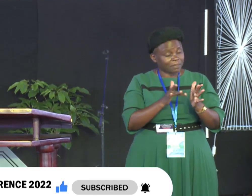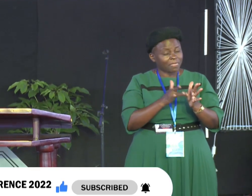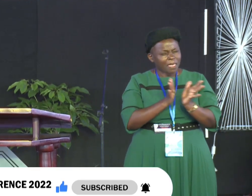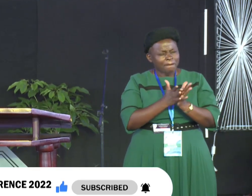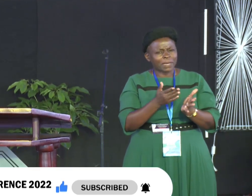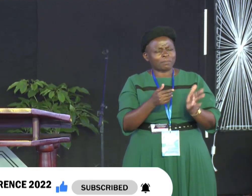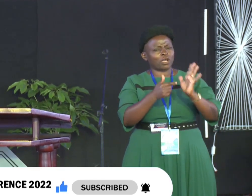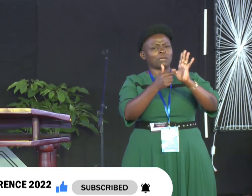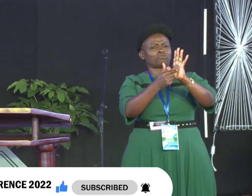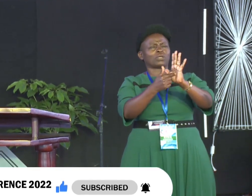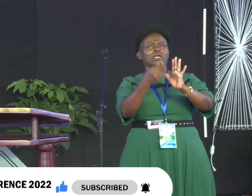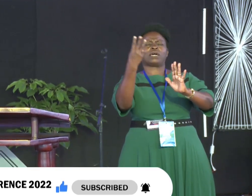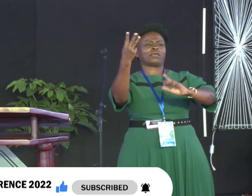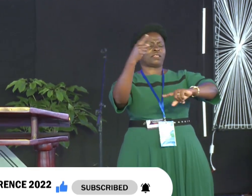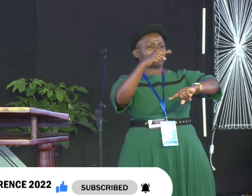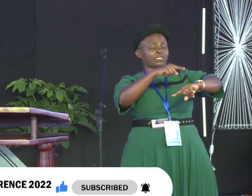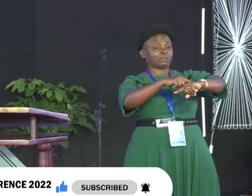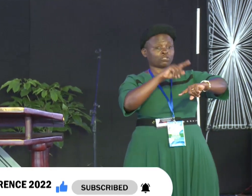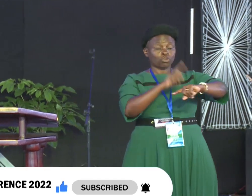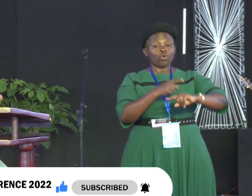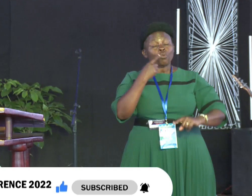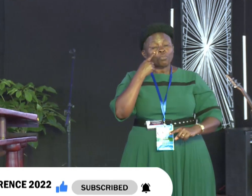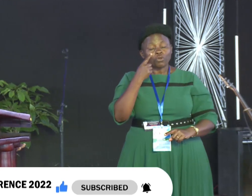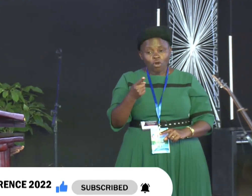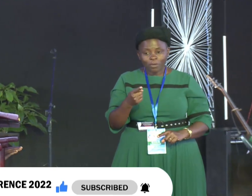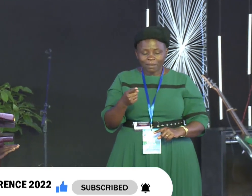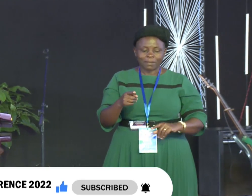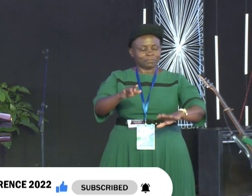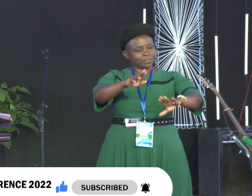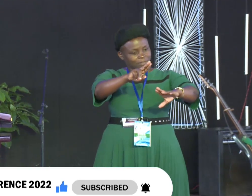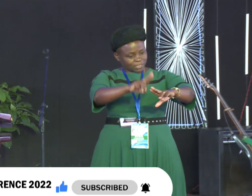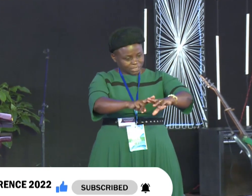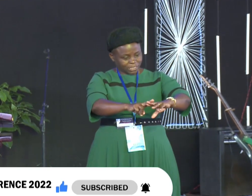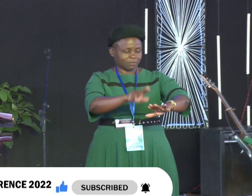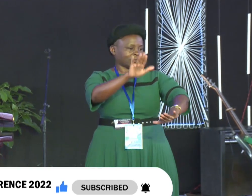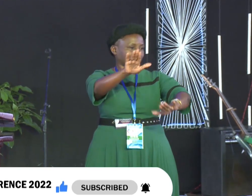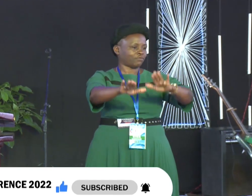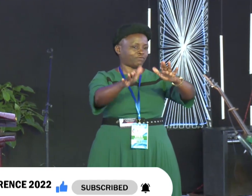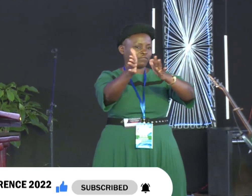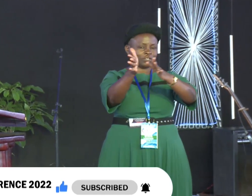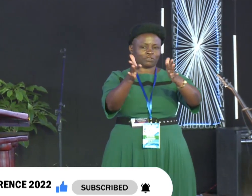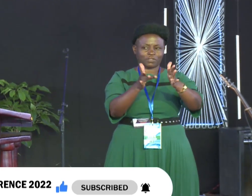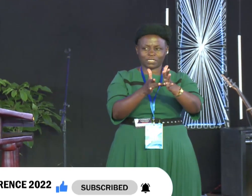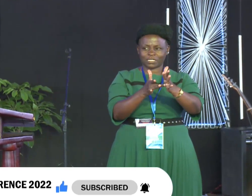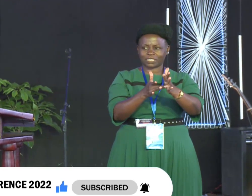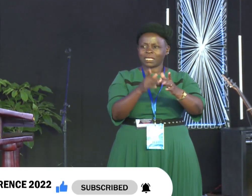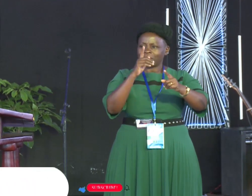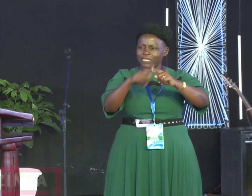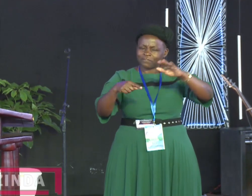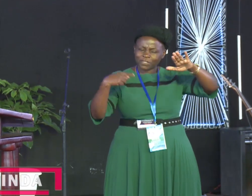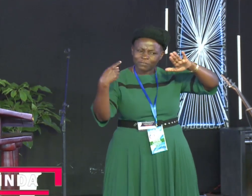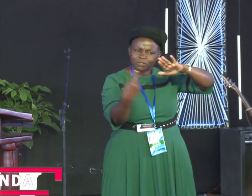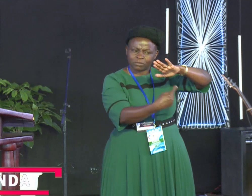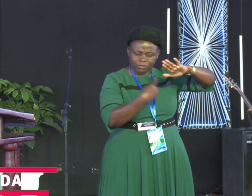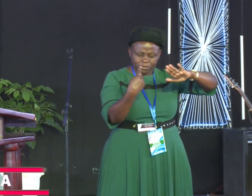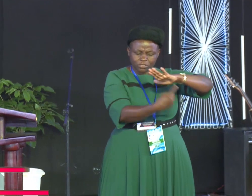Jesus. The Bible shows us Mary three times. But every time you see her, she's seated at the feet of Jesus. In